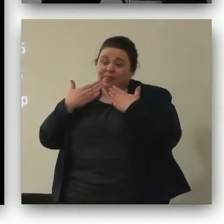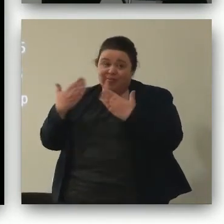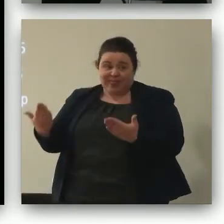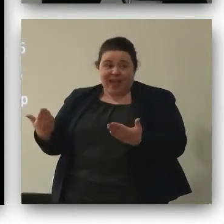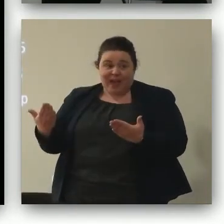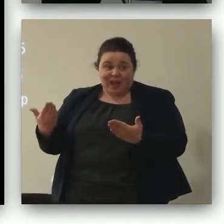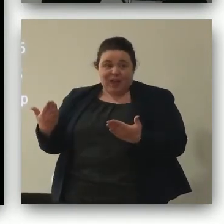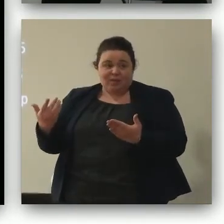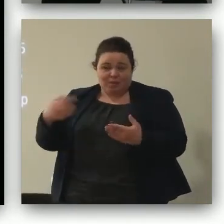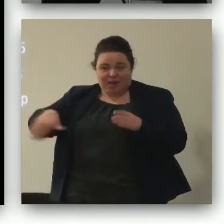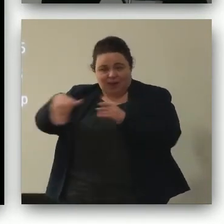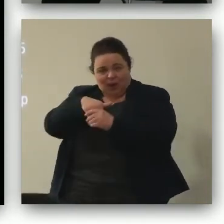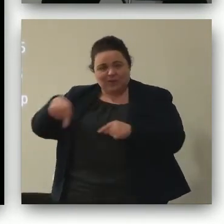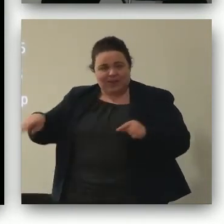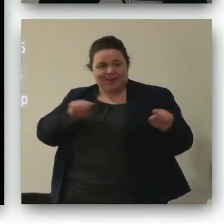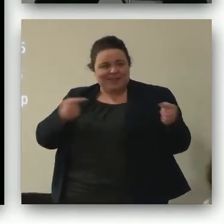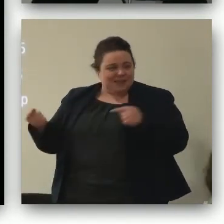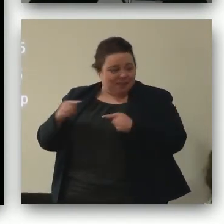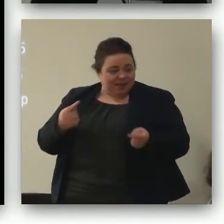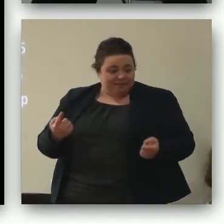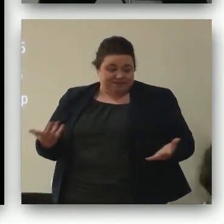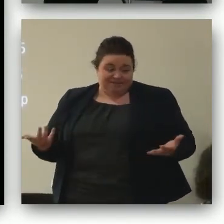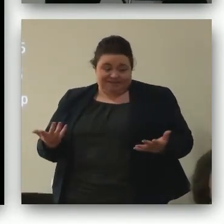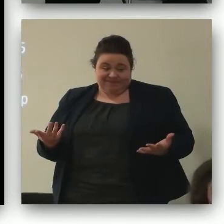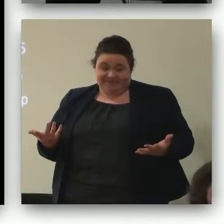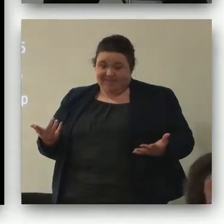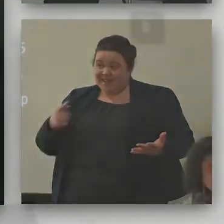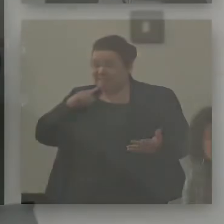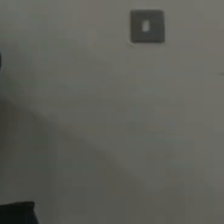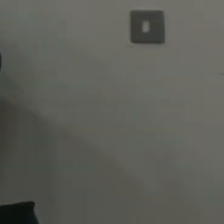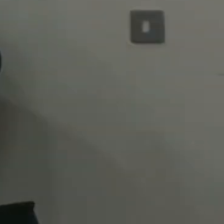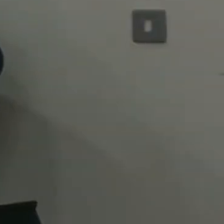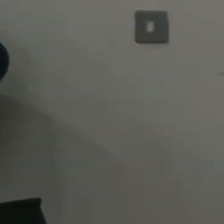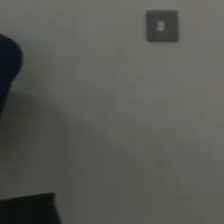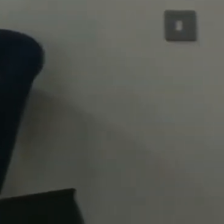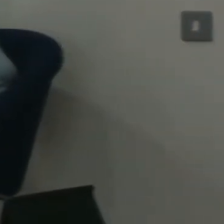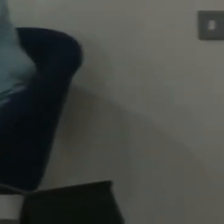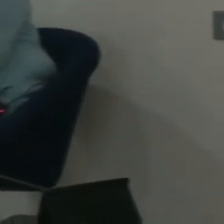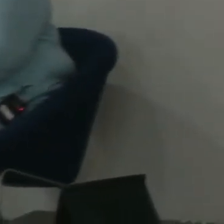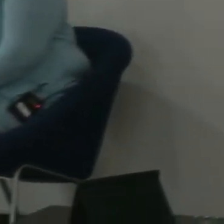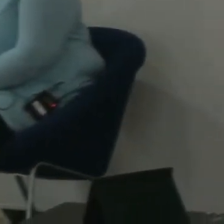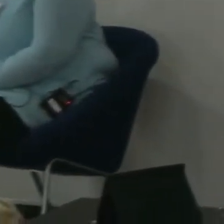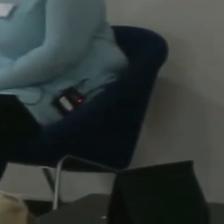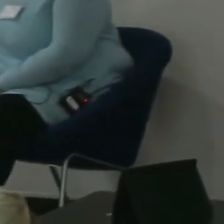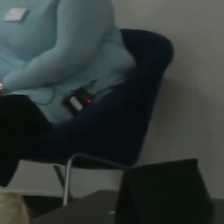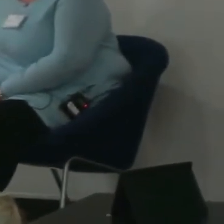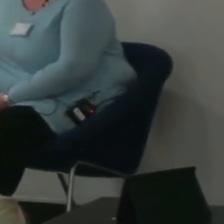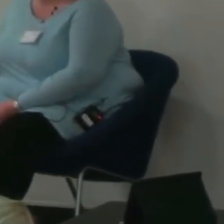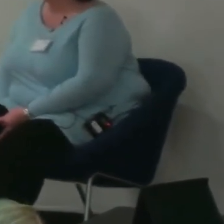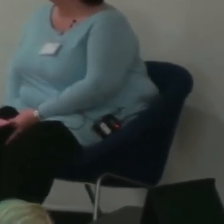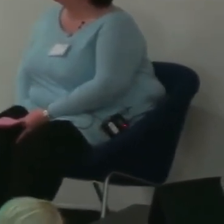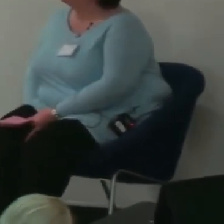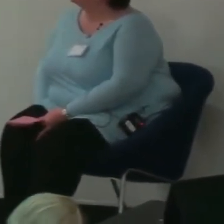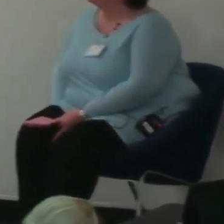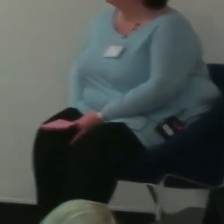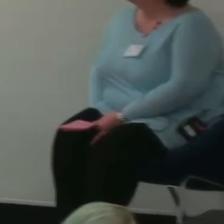being part of the debate so all that's left is to say goodbye i shall stand up to say goodbye because i'm not very good at sitting down